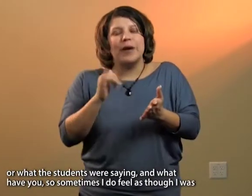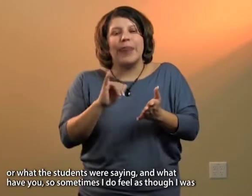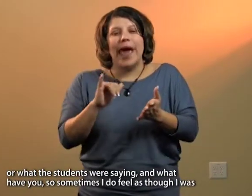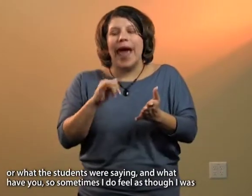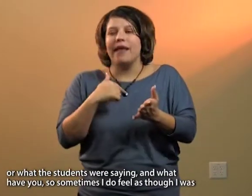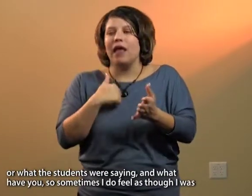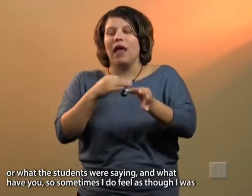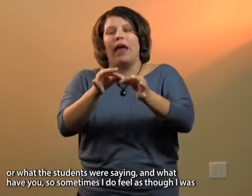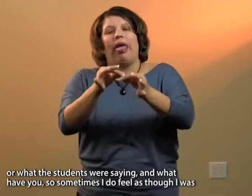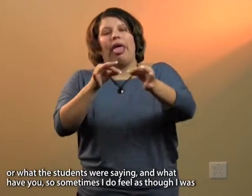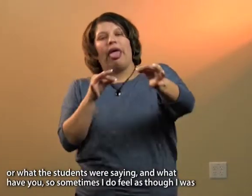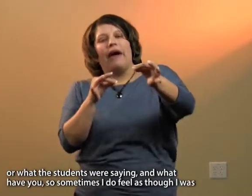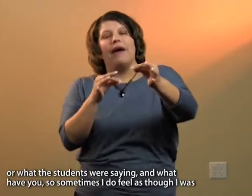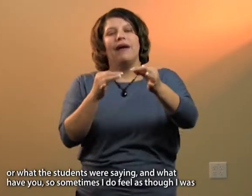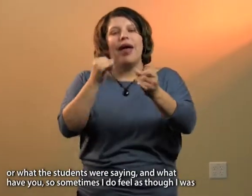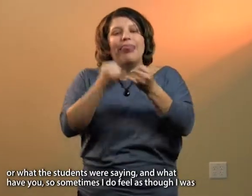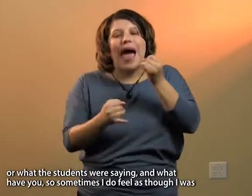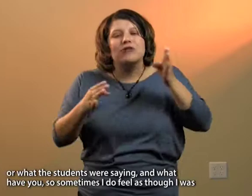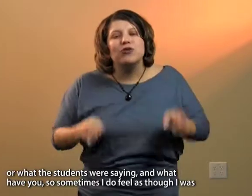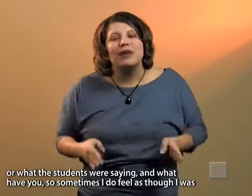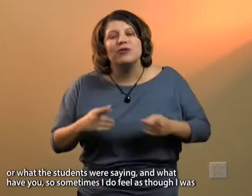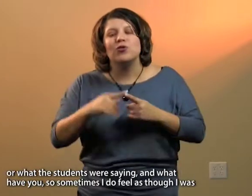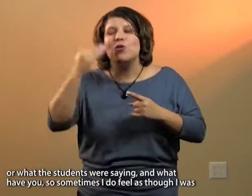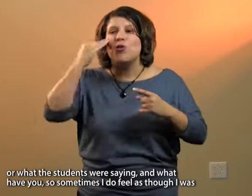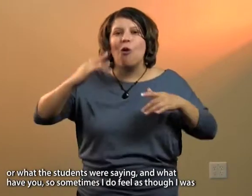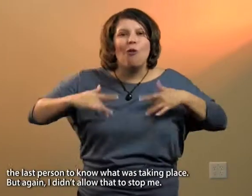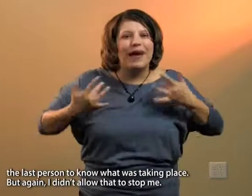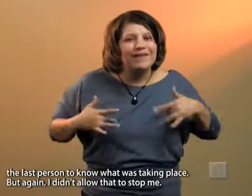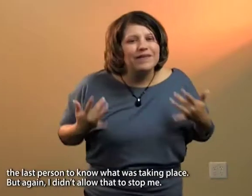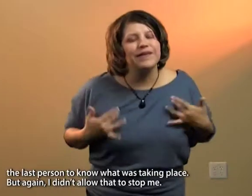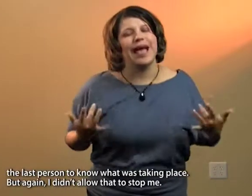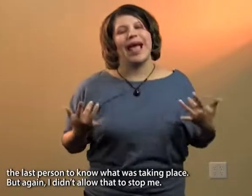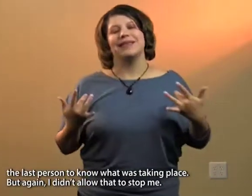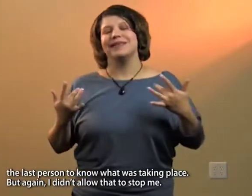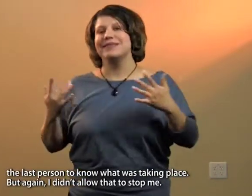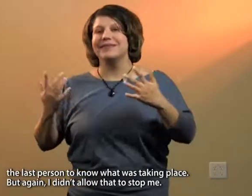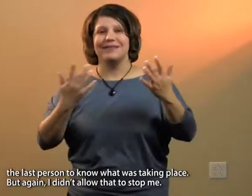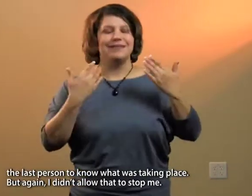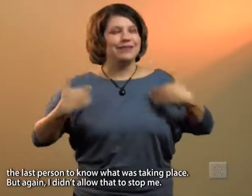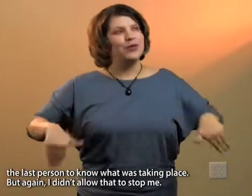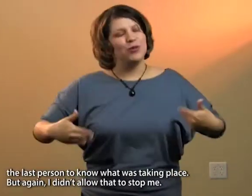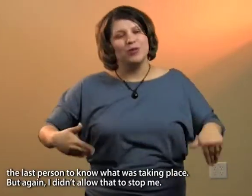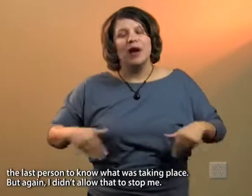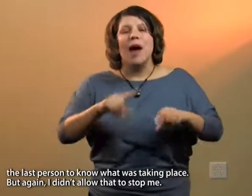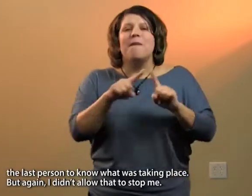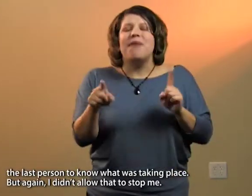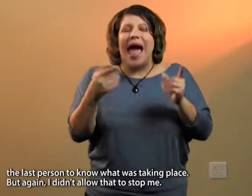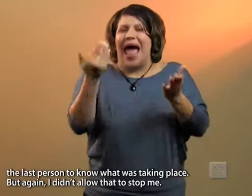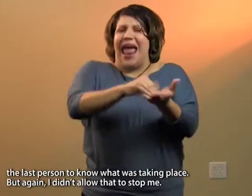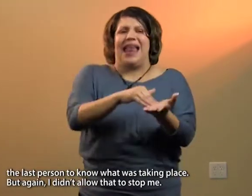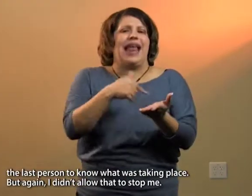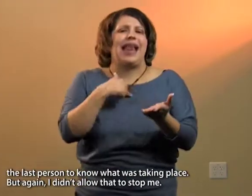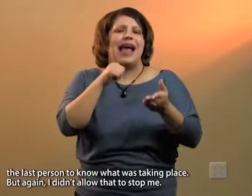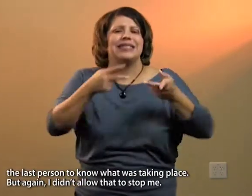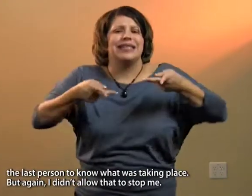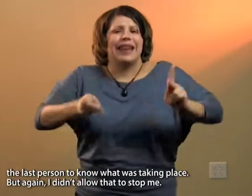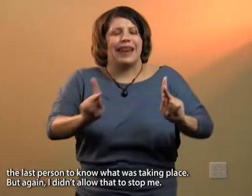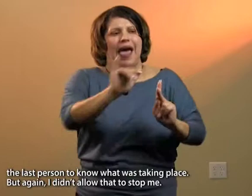sometimes I do feel as though I was the last person to know What was taking place But again,